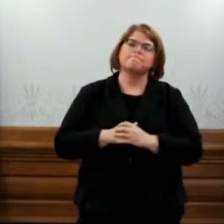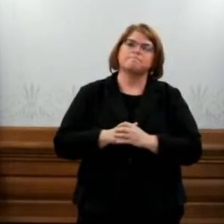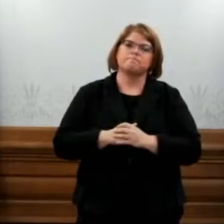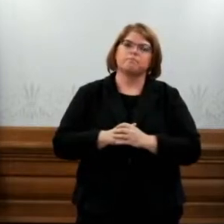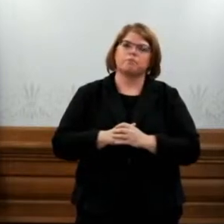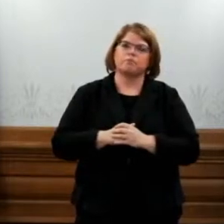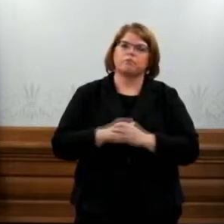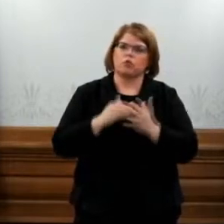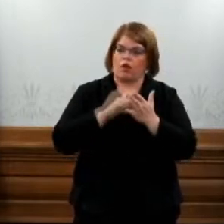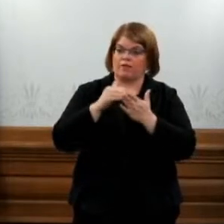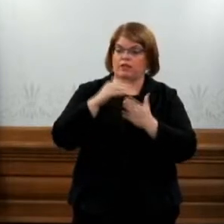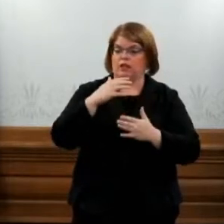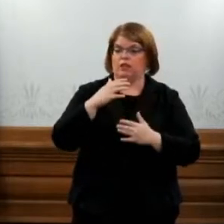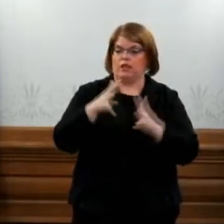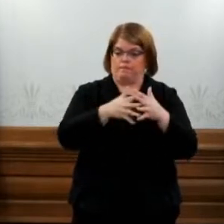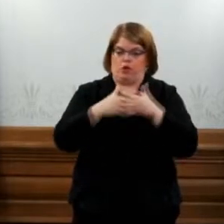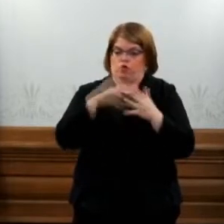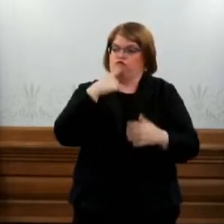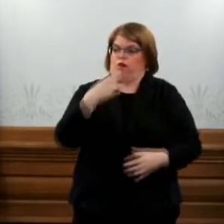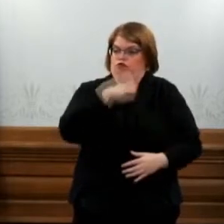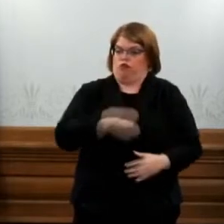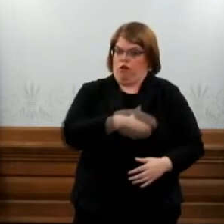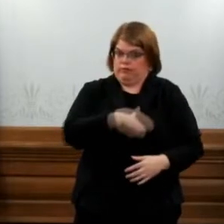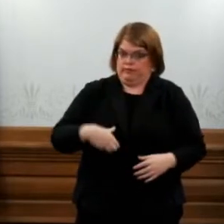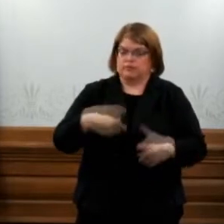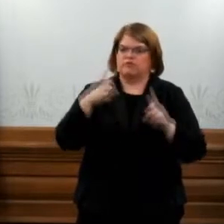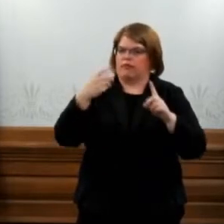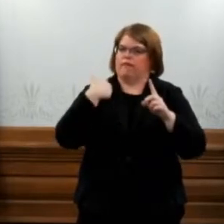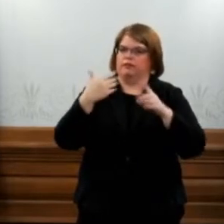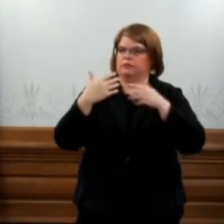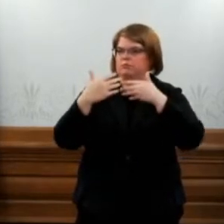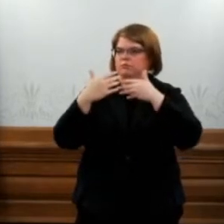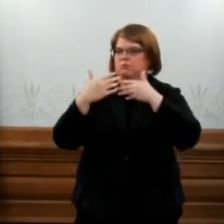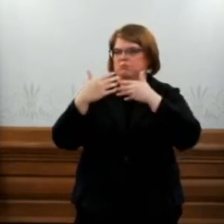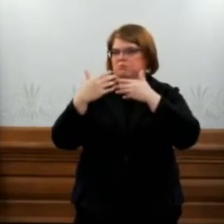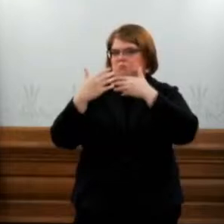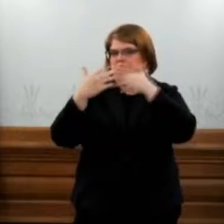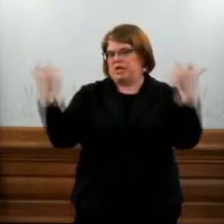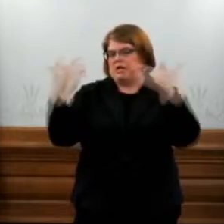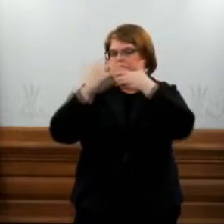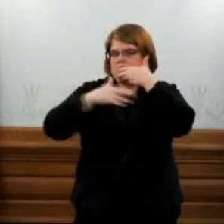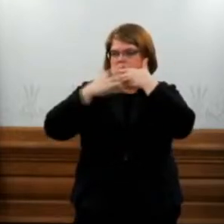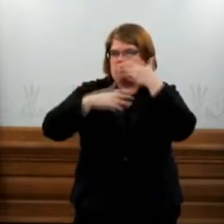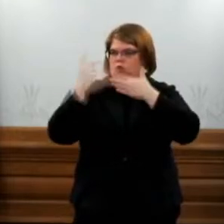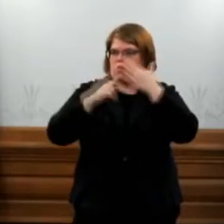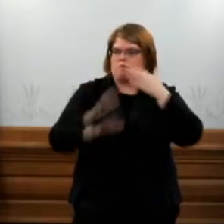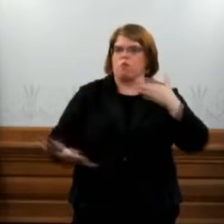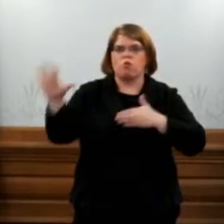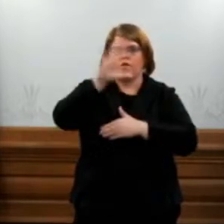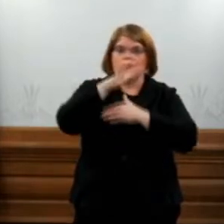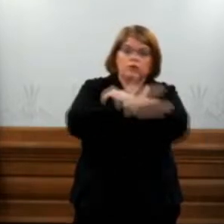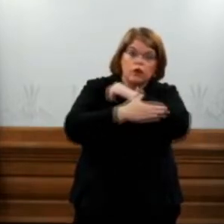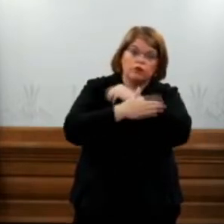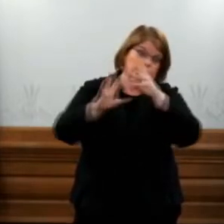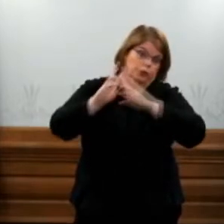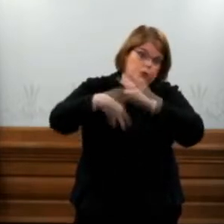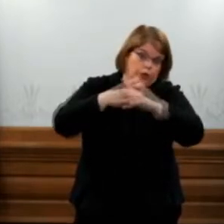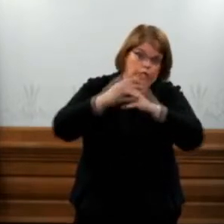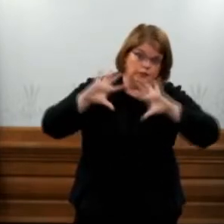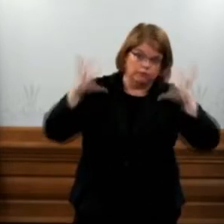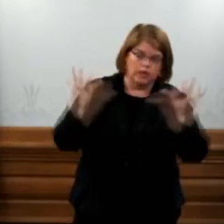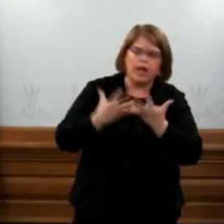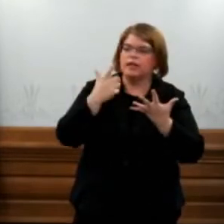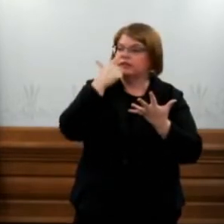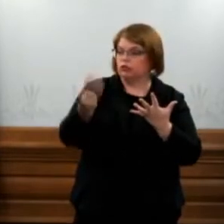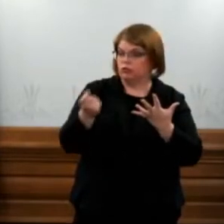get a report from the American Red Cross, which, as you know, is a blood center, big blood program all over the country, the world. And it's